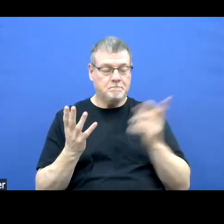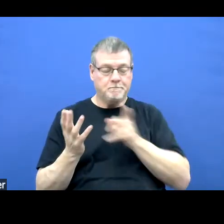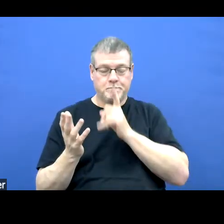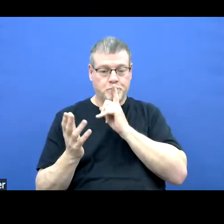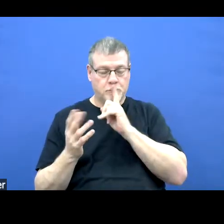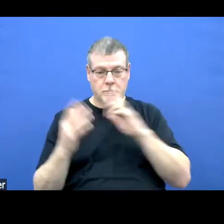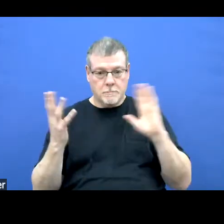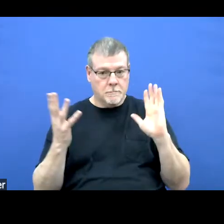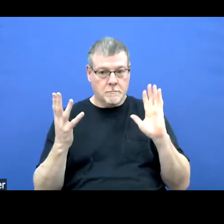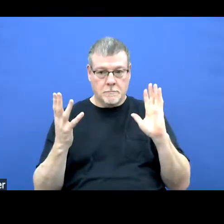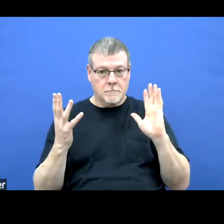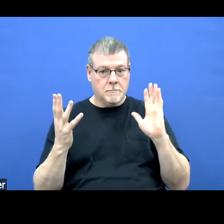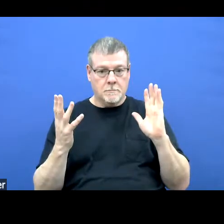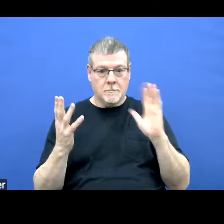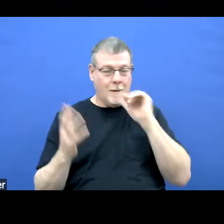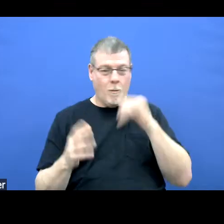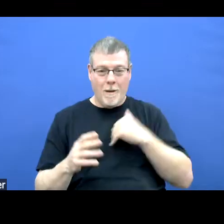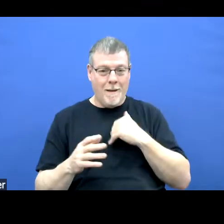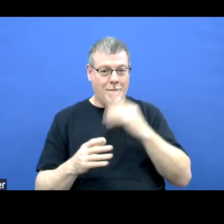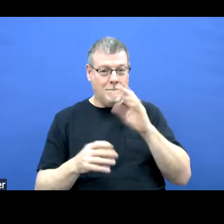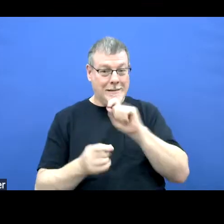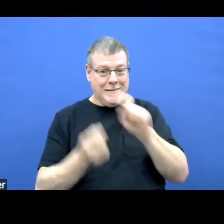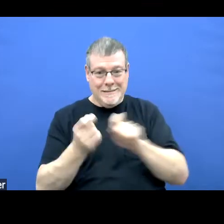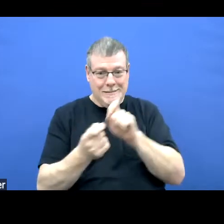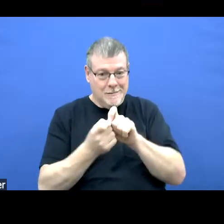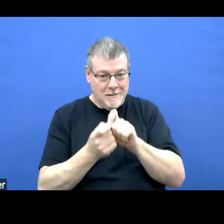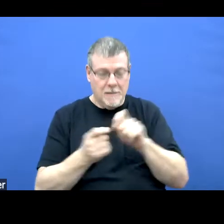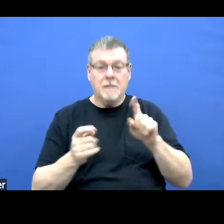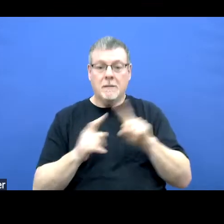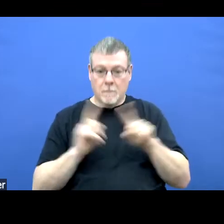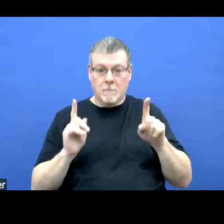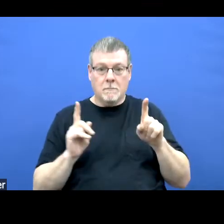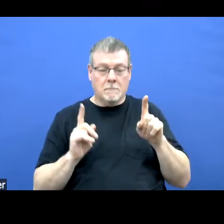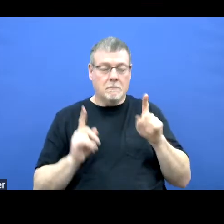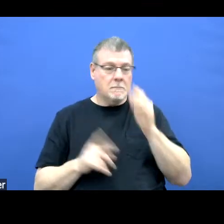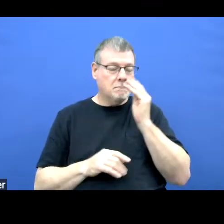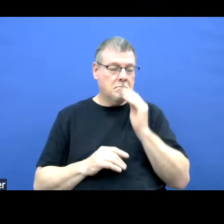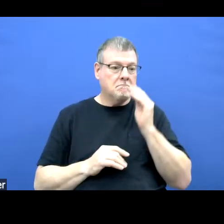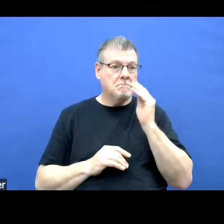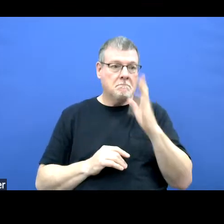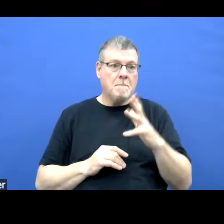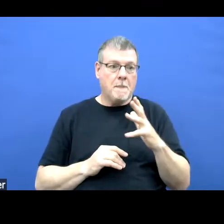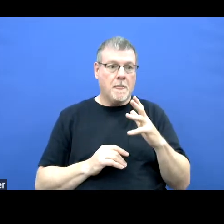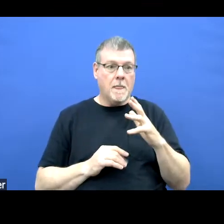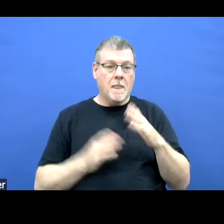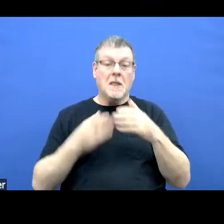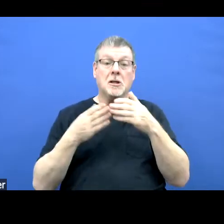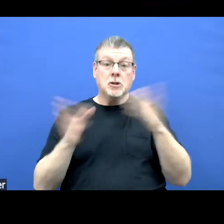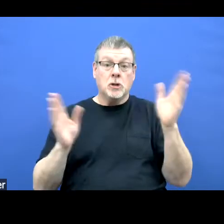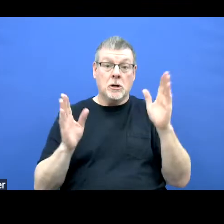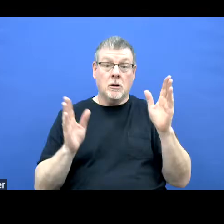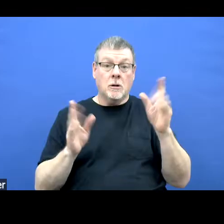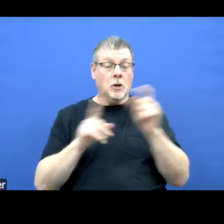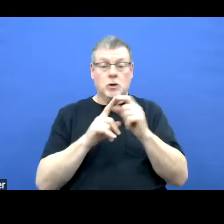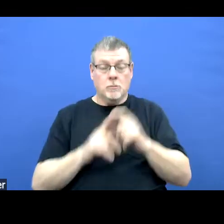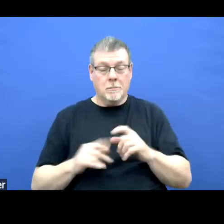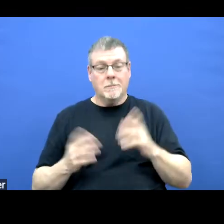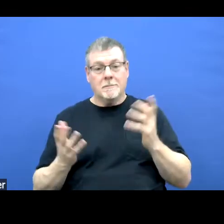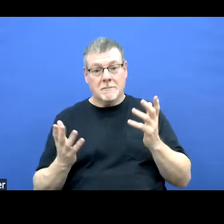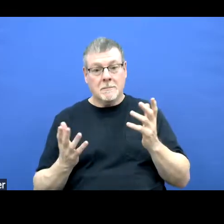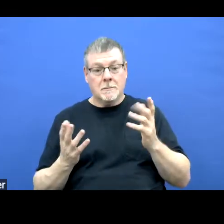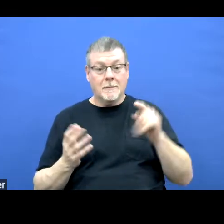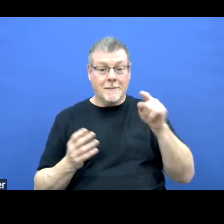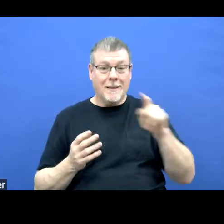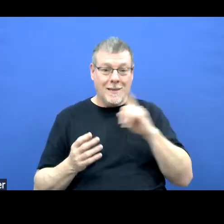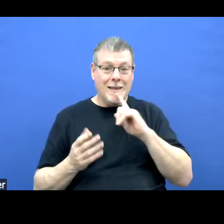them here. I don't have a hard dollar amount. I was just in judging the general terms. Now I will also say that this guy was